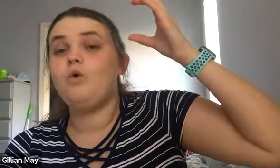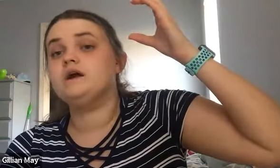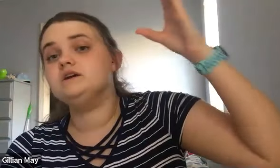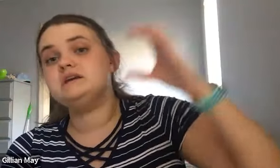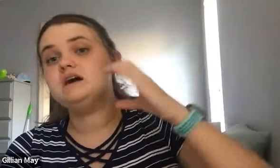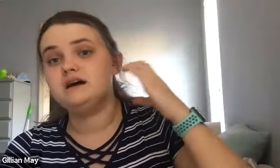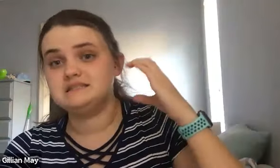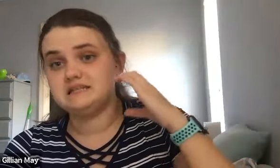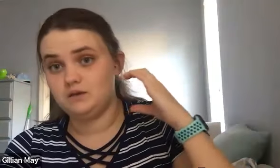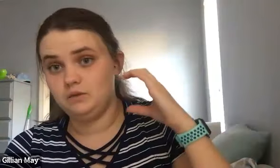or you could be cousin down low.